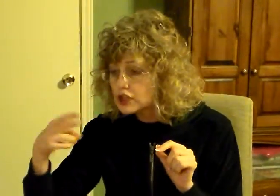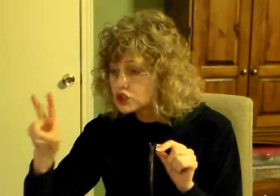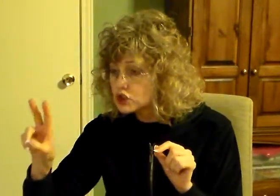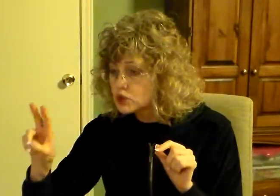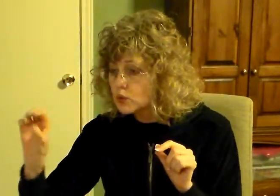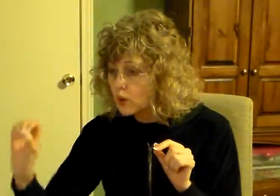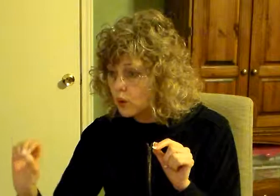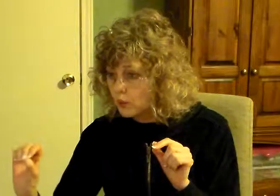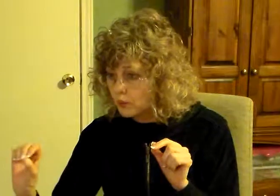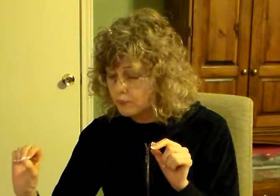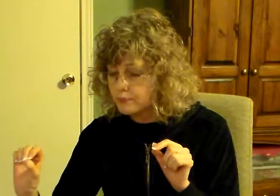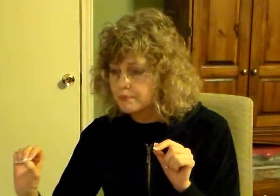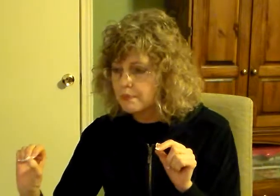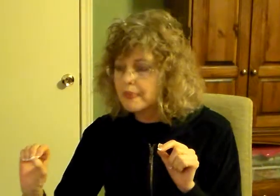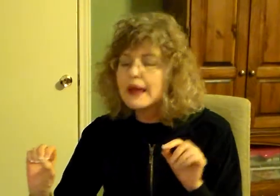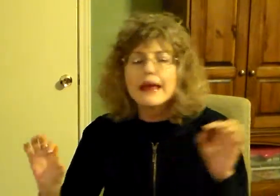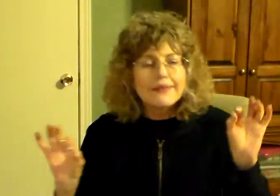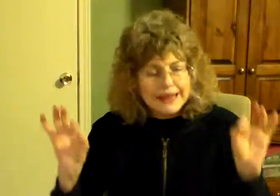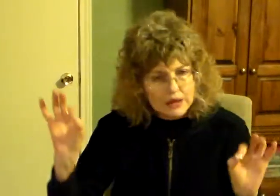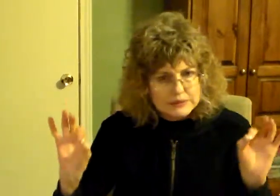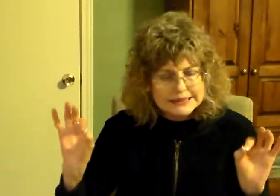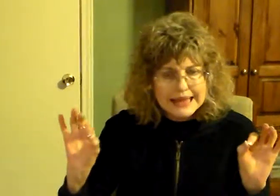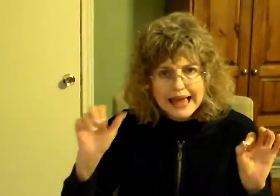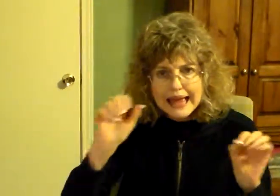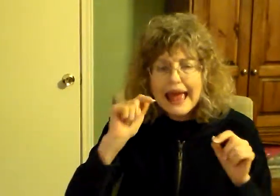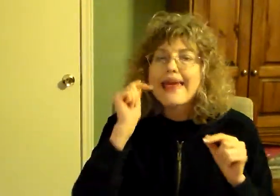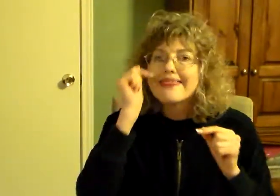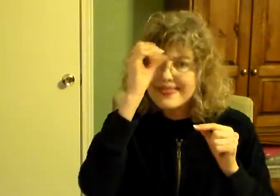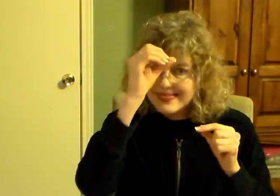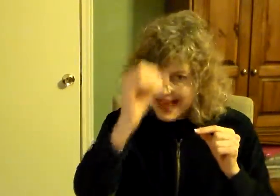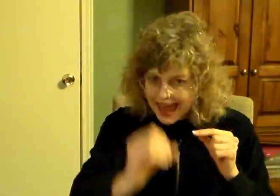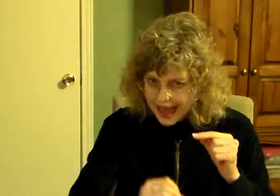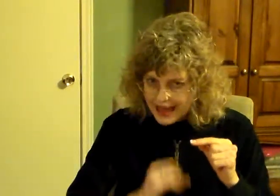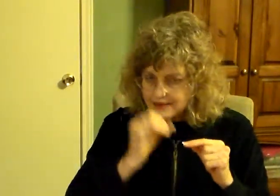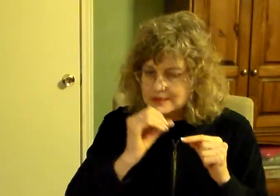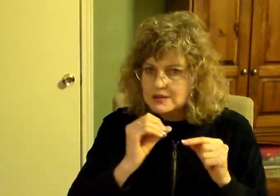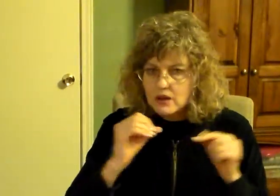to equalize the number of atoms on both sides to show conservation of mass.